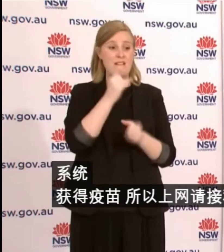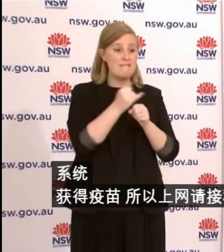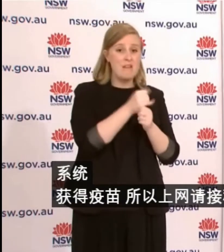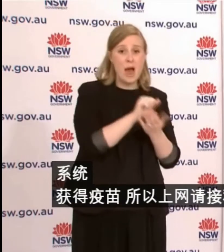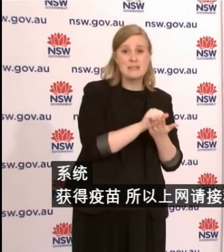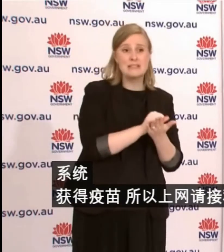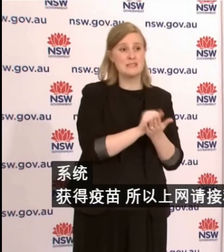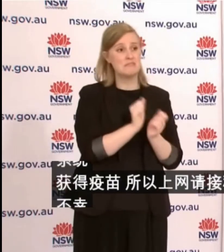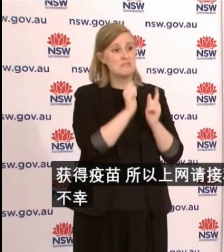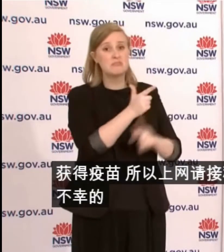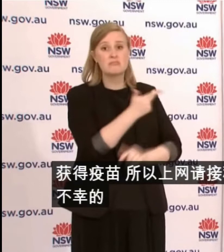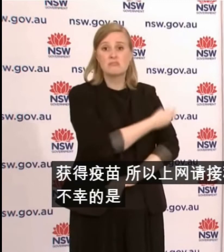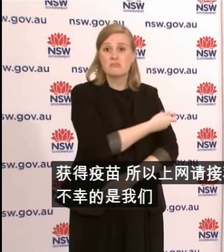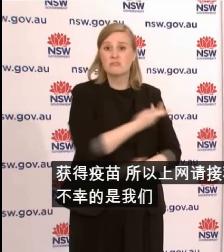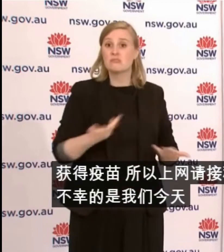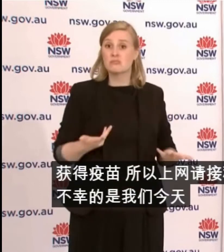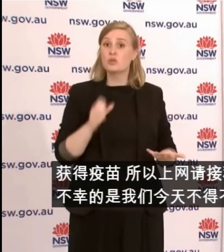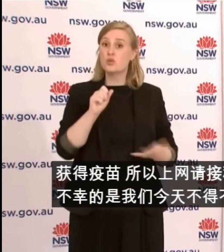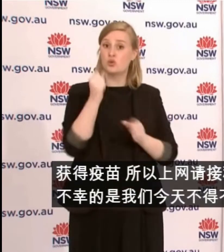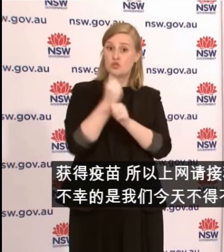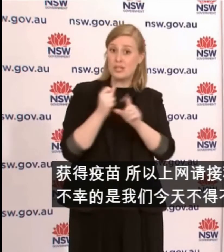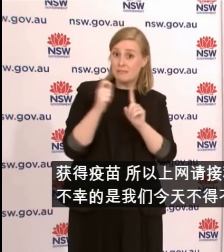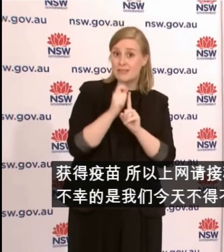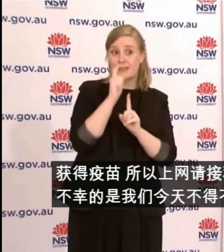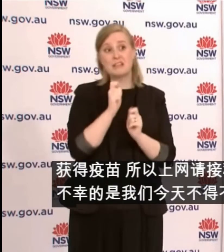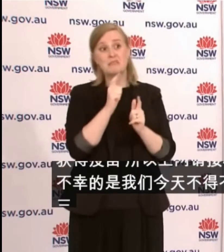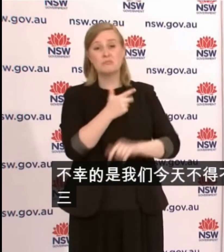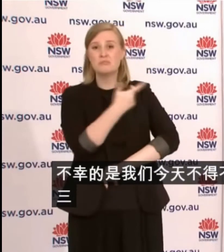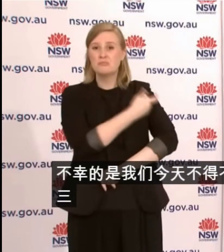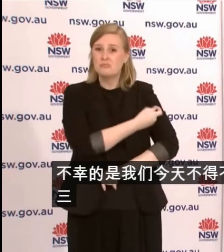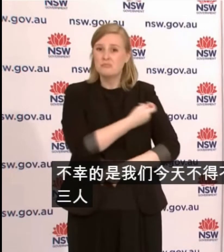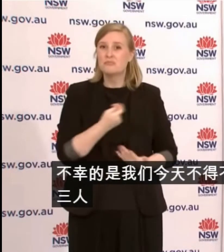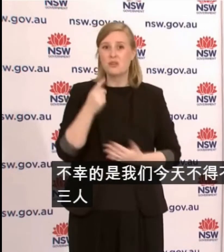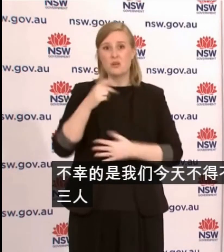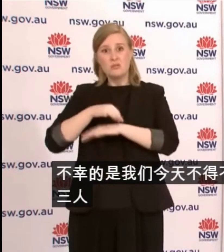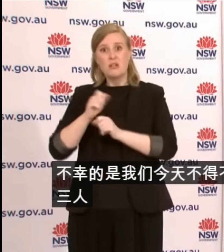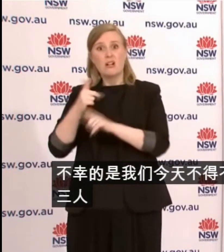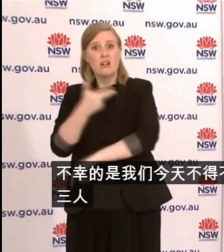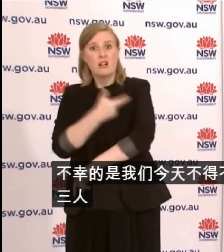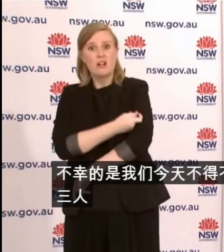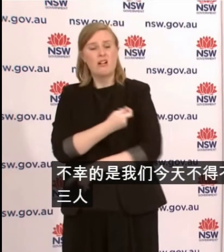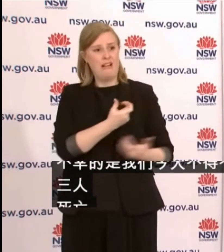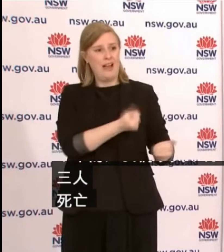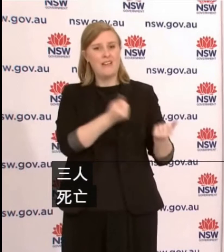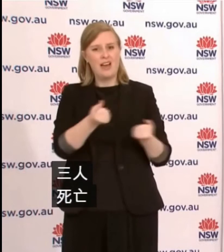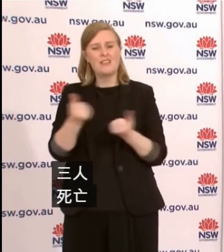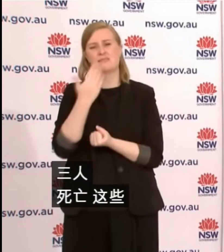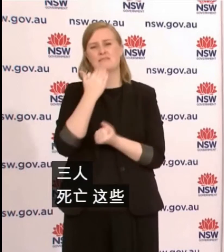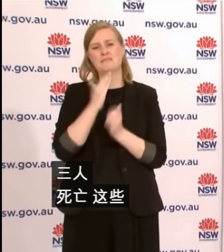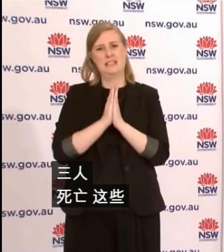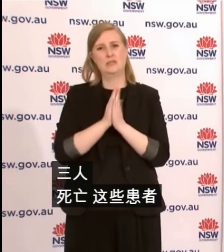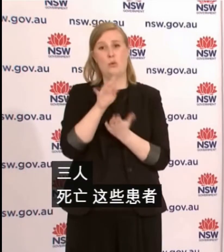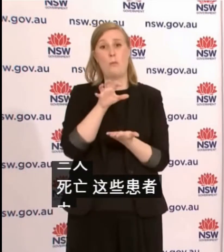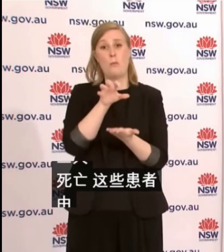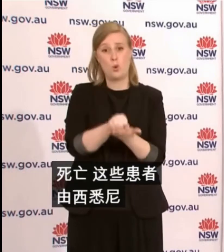vaccinated. Tragically, we have had to report today 3 more deaths. Each of these patients